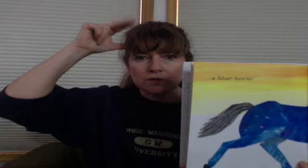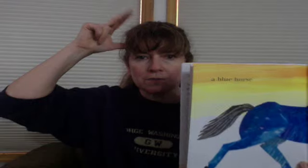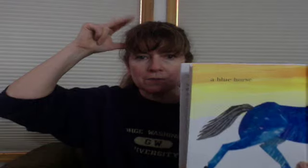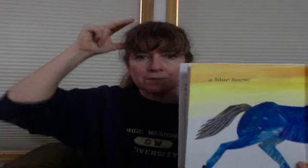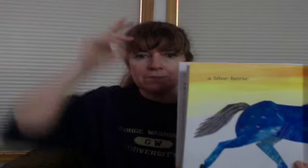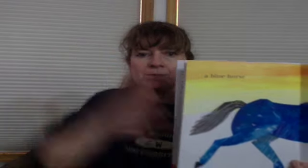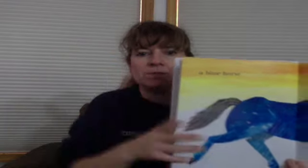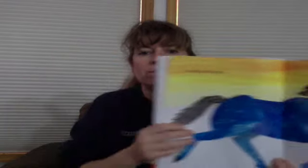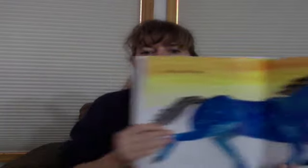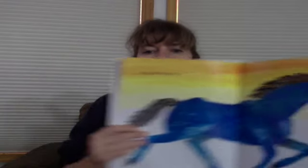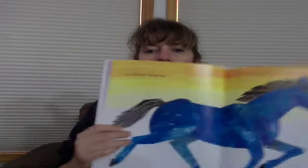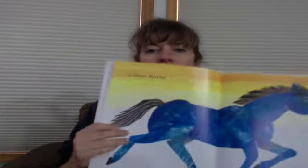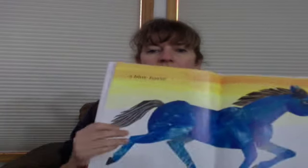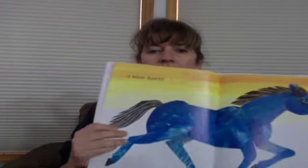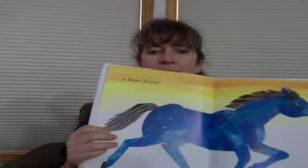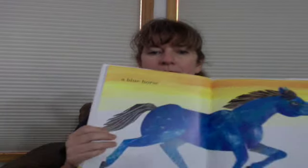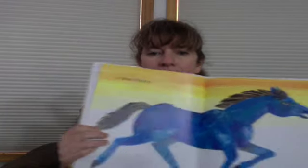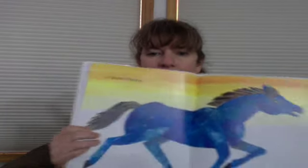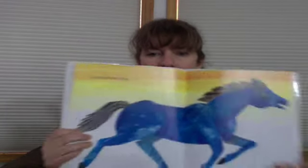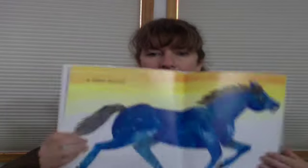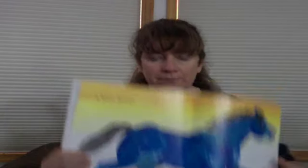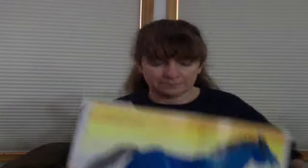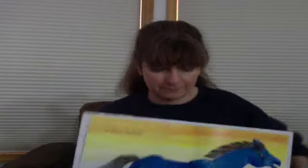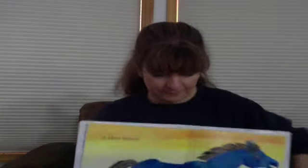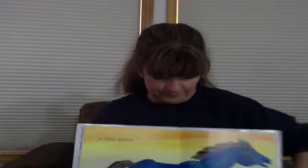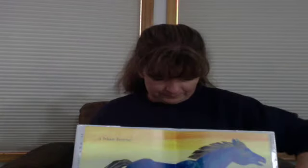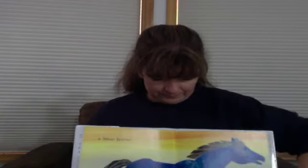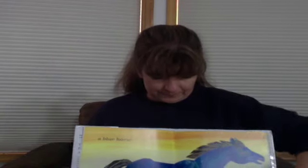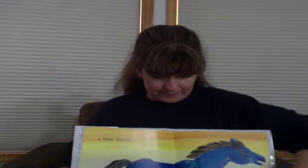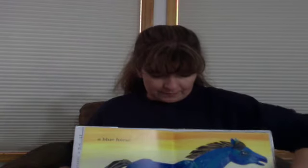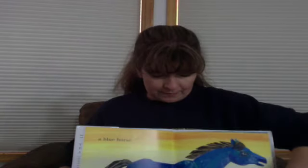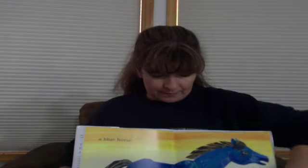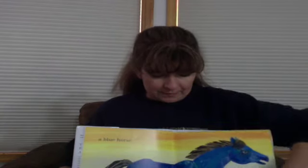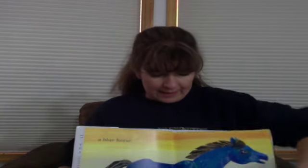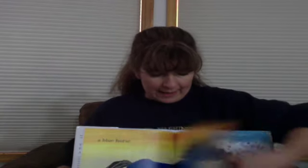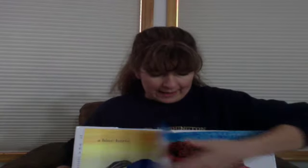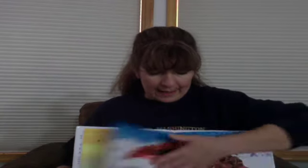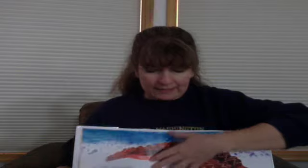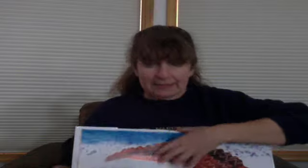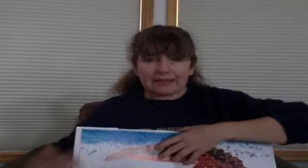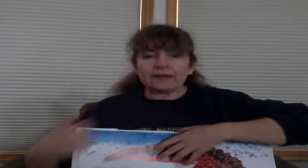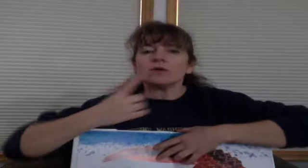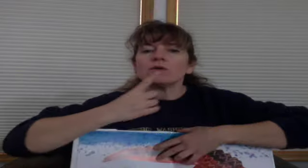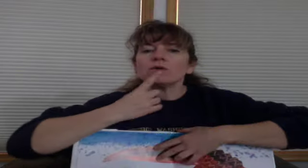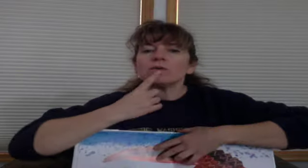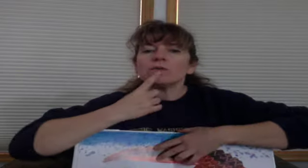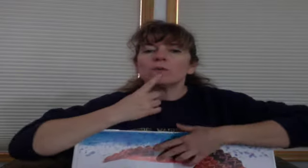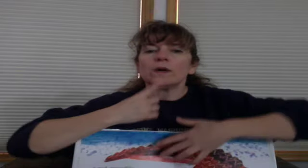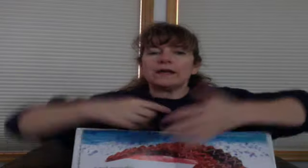and a red